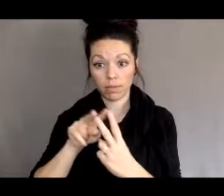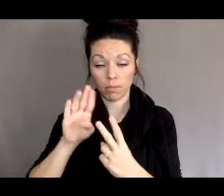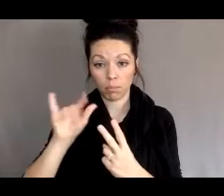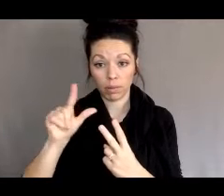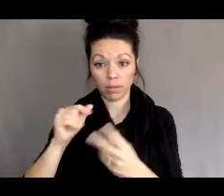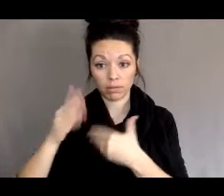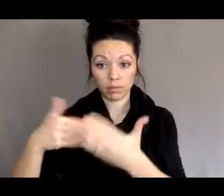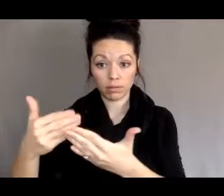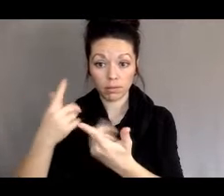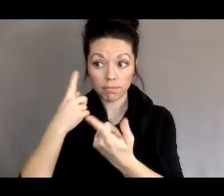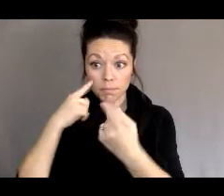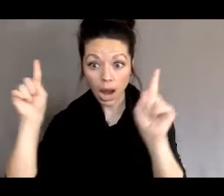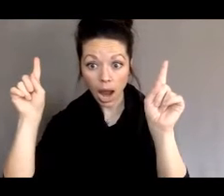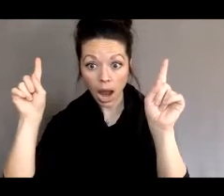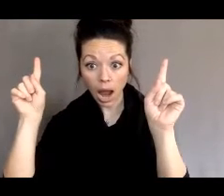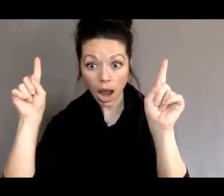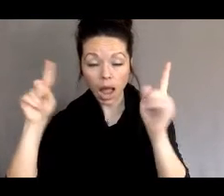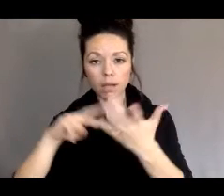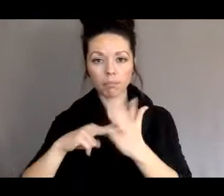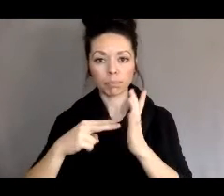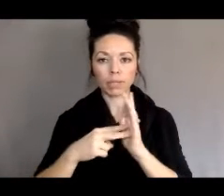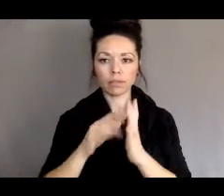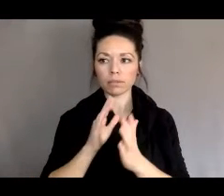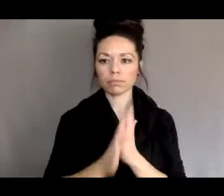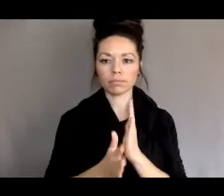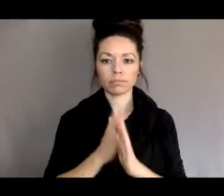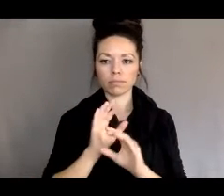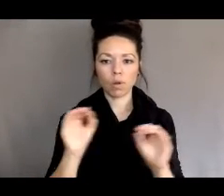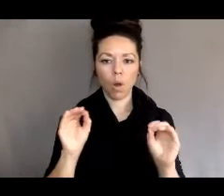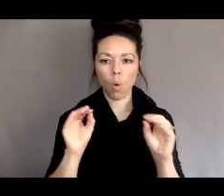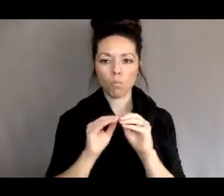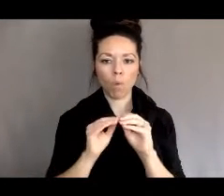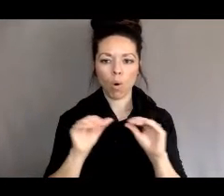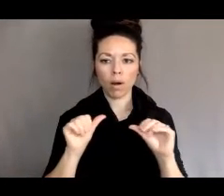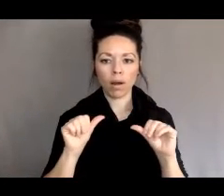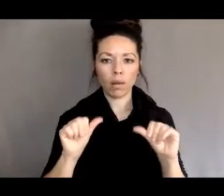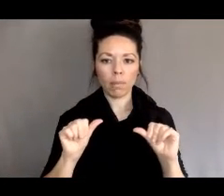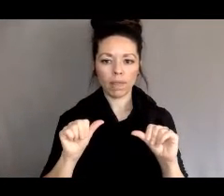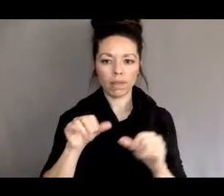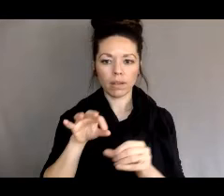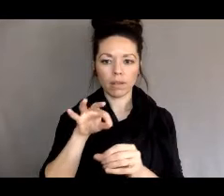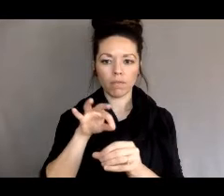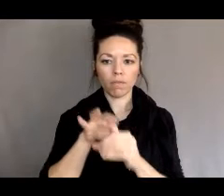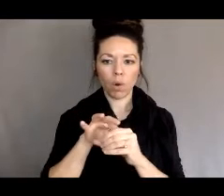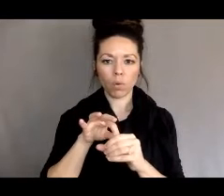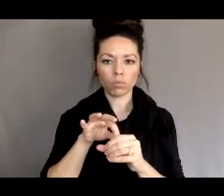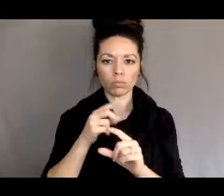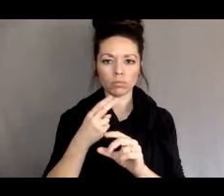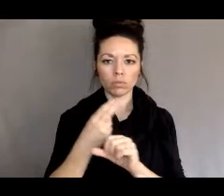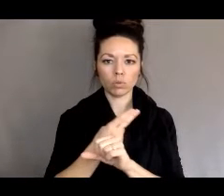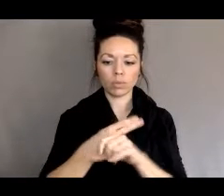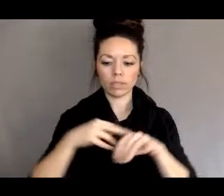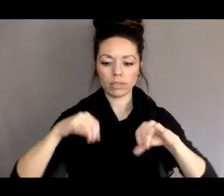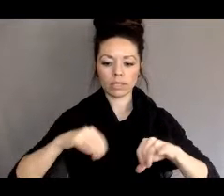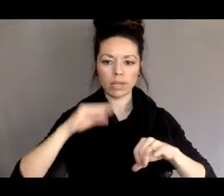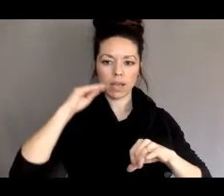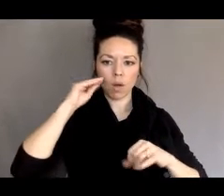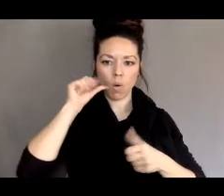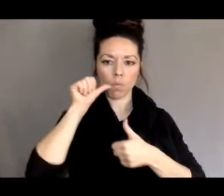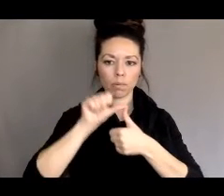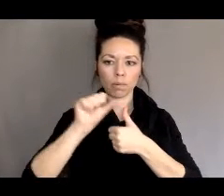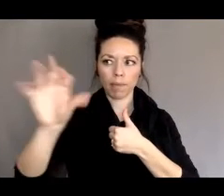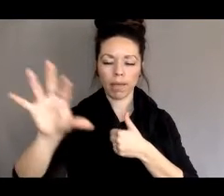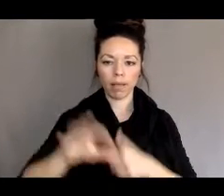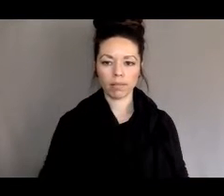successful, they would eliminate the ability for voters to vote by mail and would require